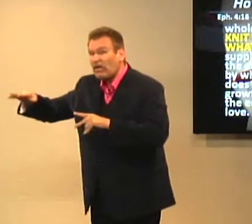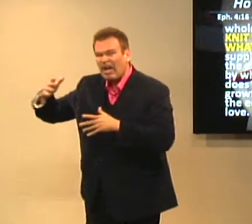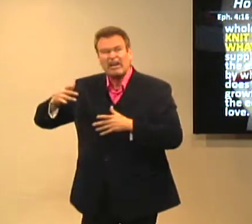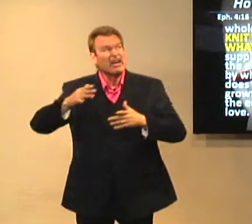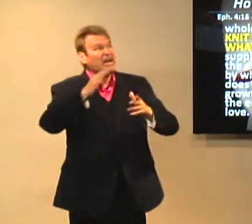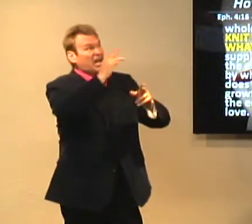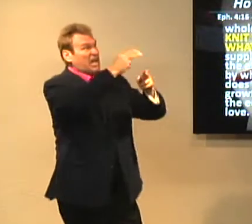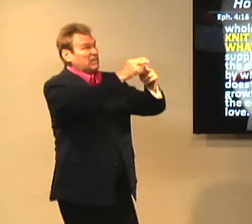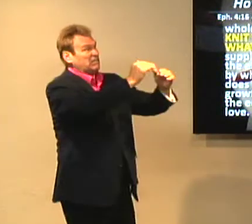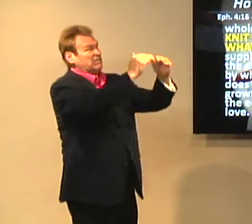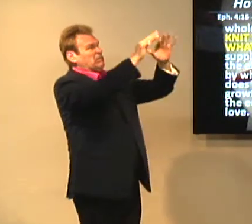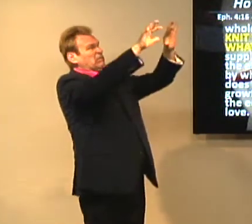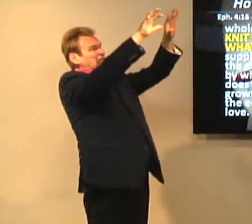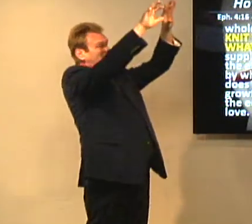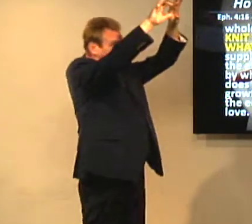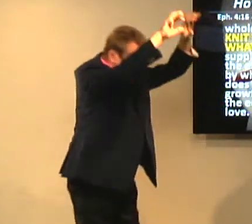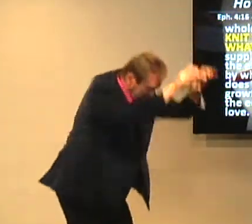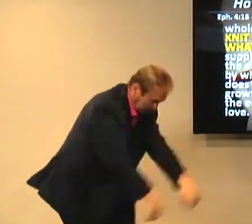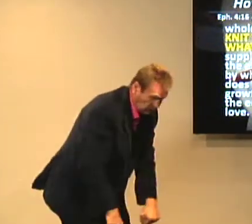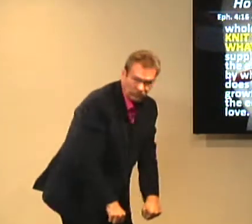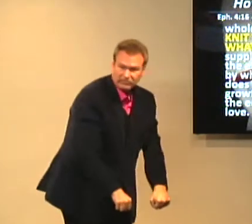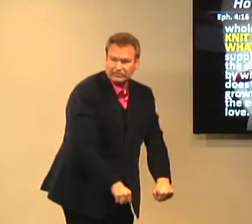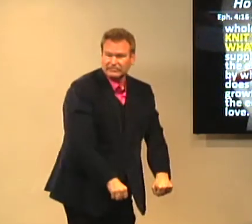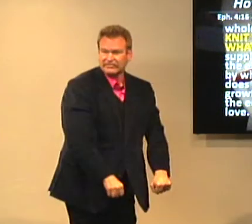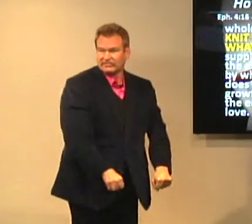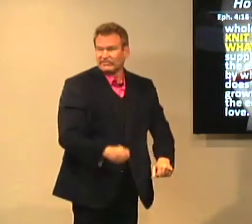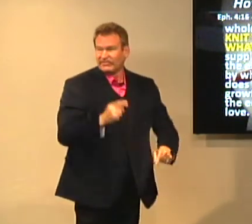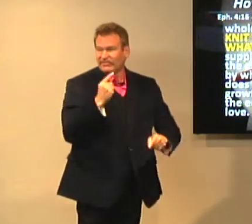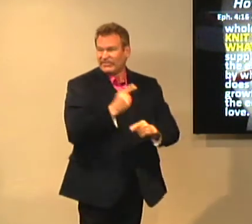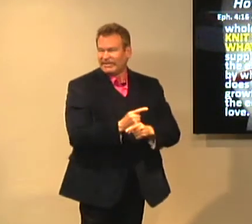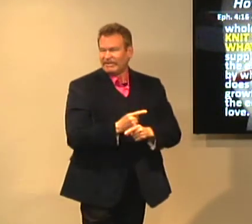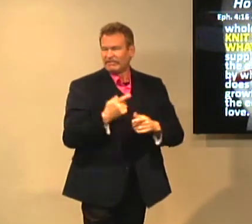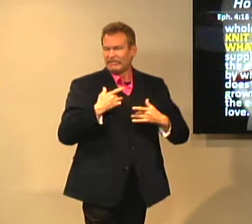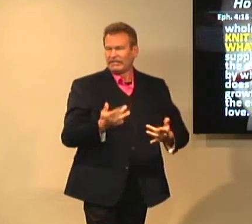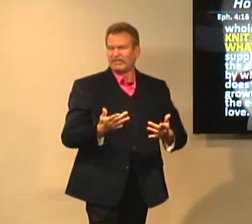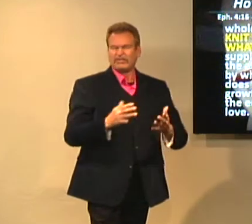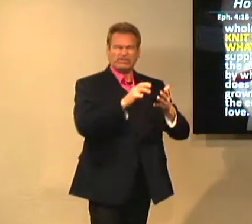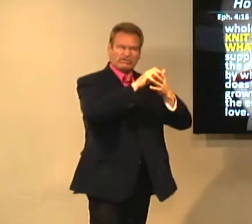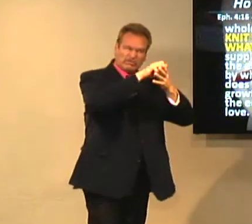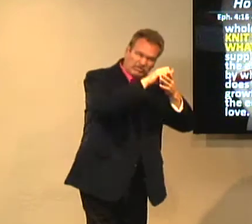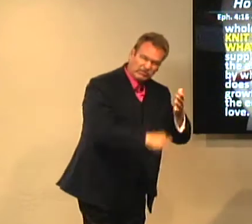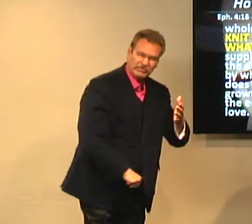they said, many people will exalt themselves, but Christ will tear them down.